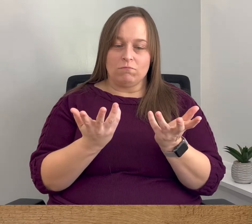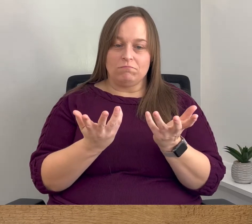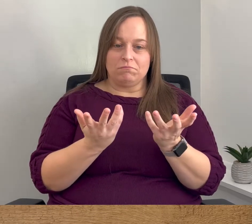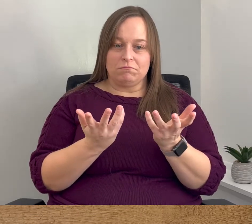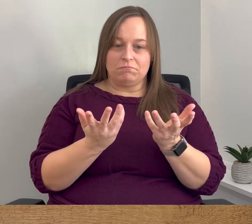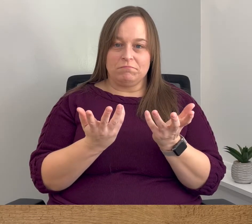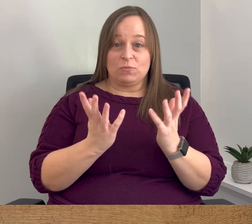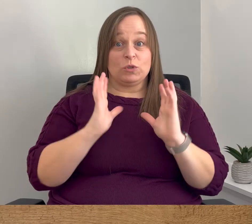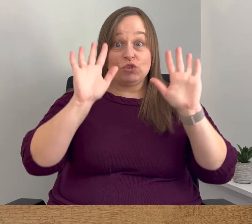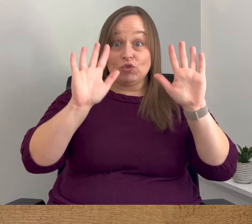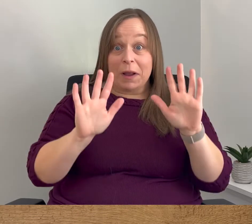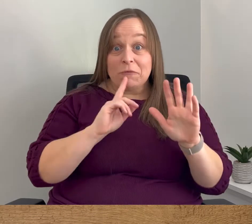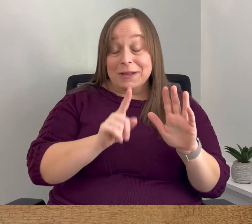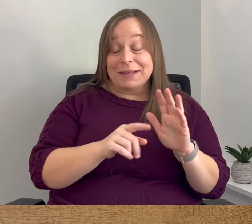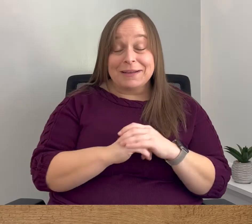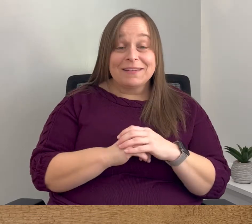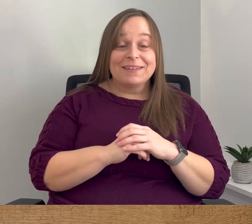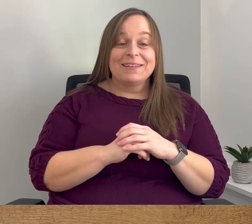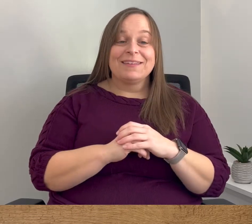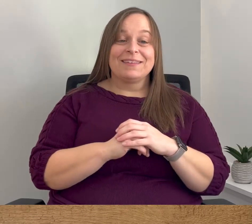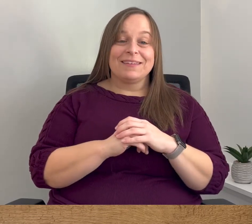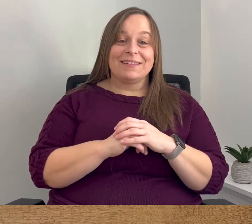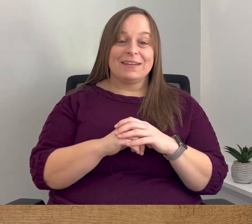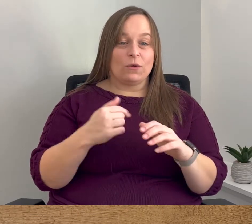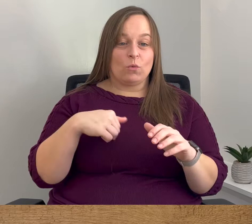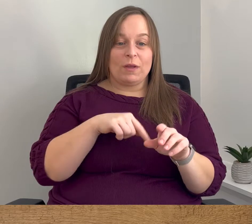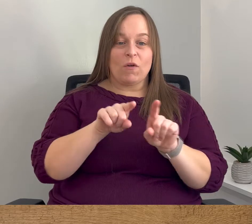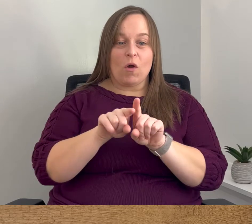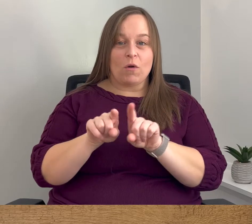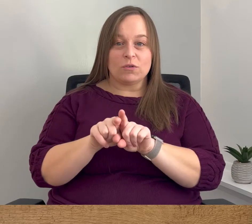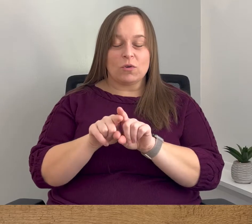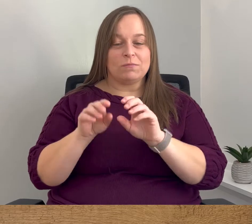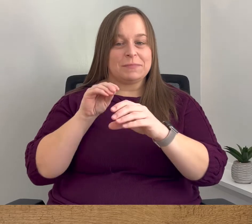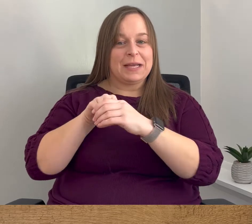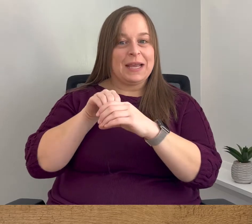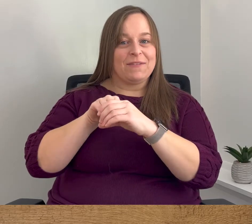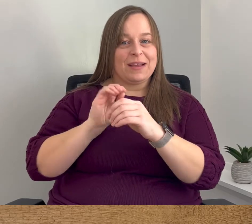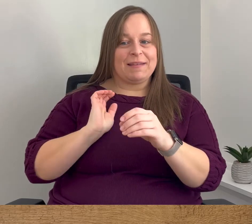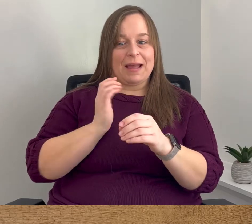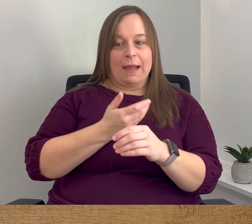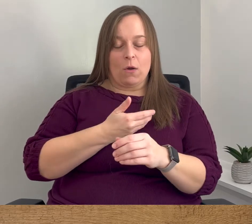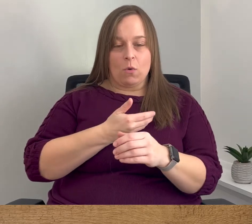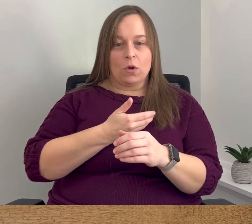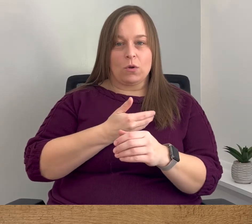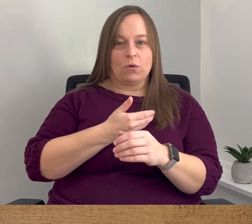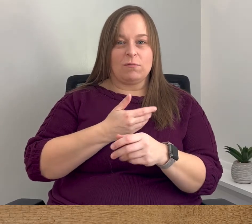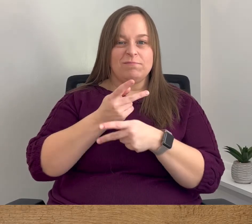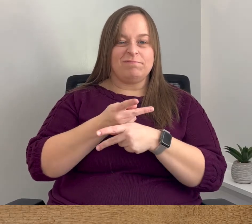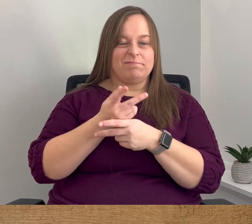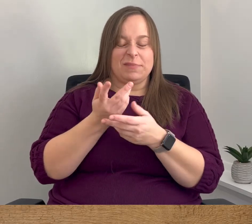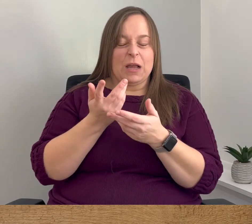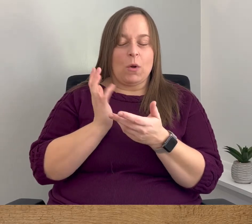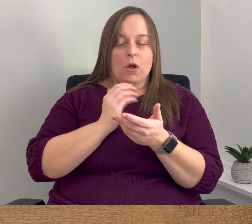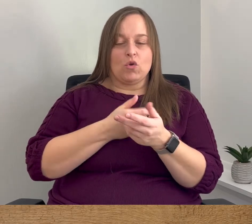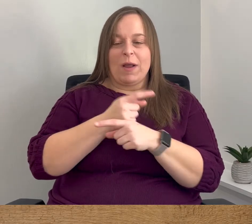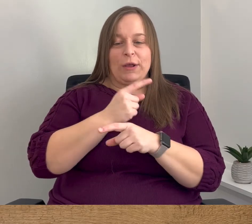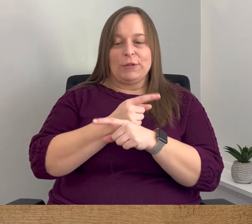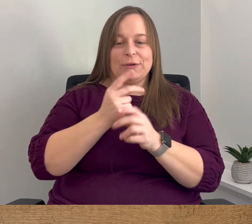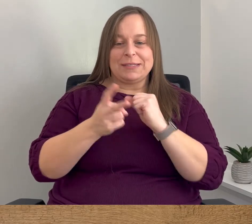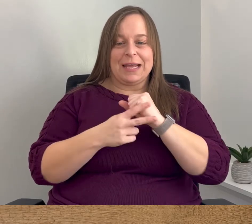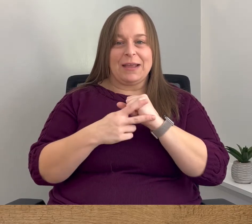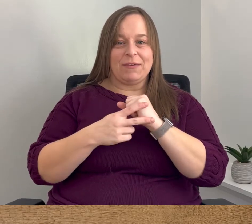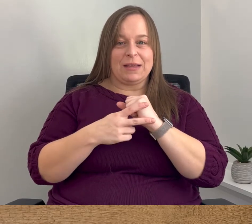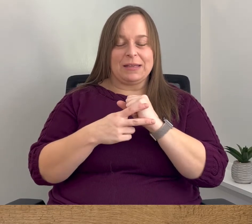So, which is great. We've also put some savings into just our regular